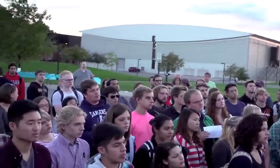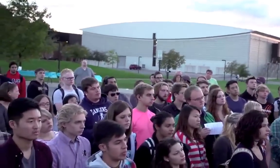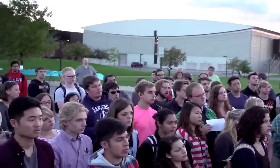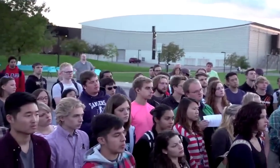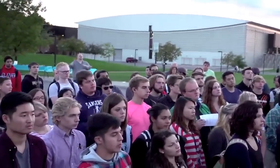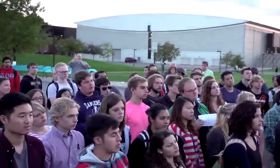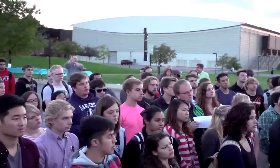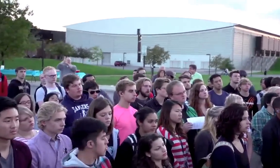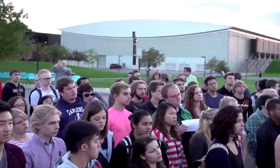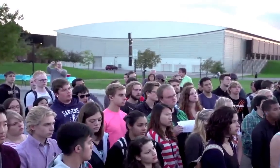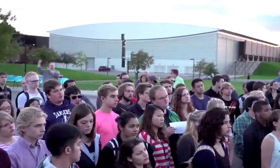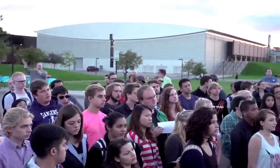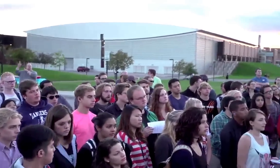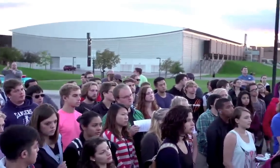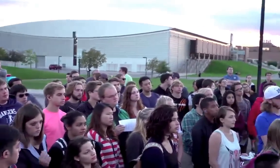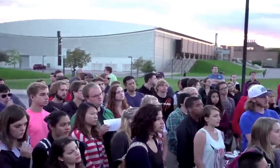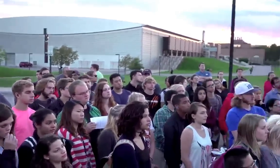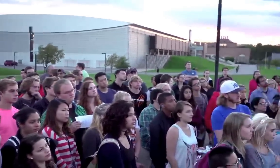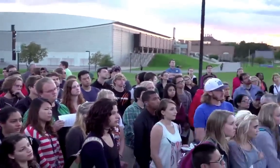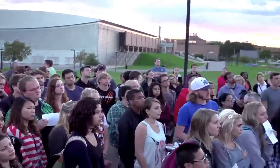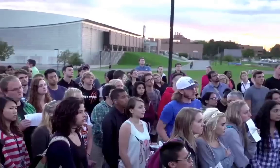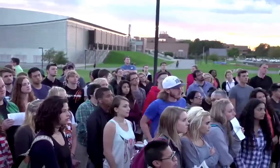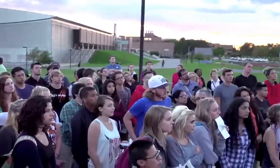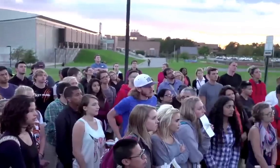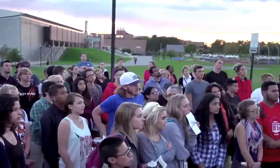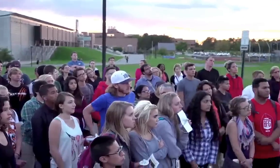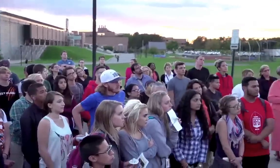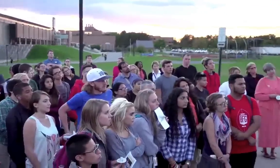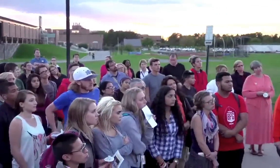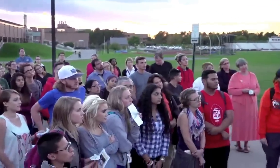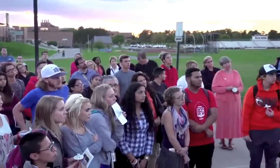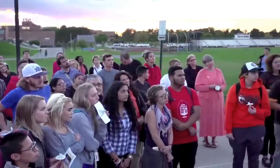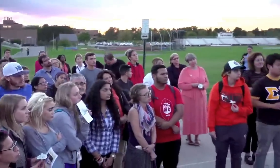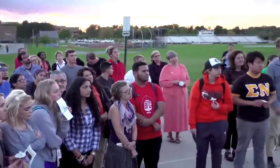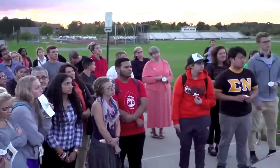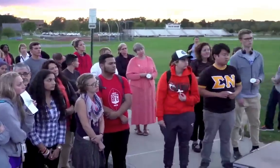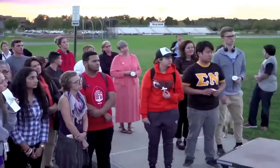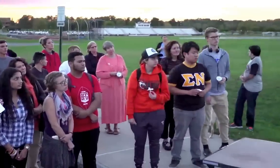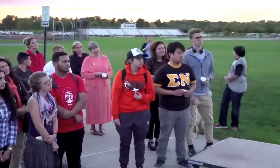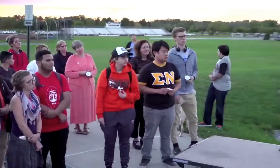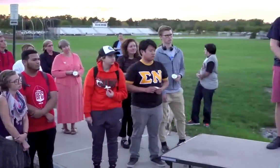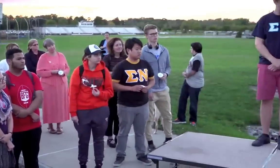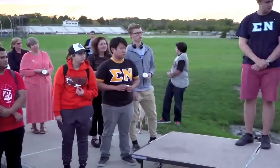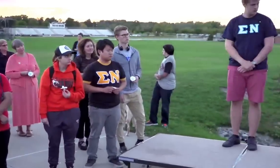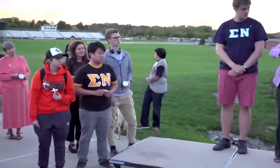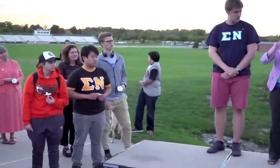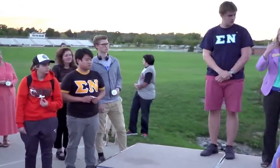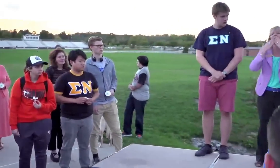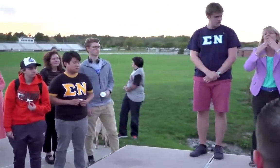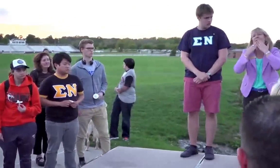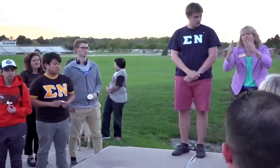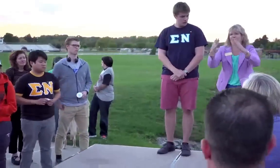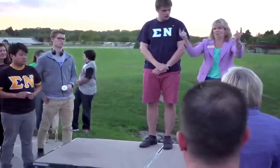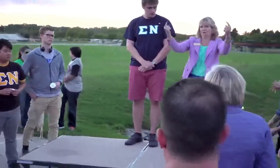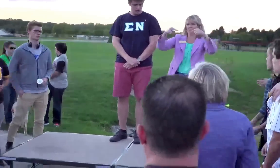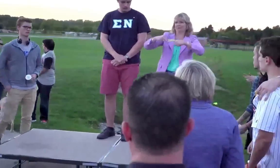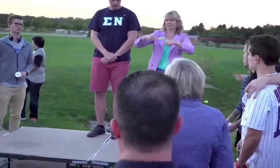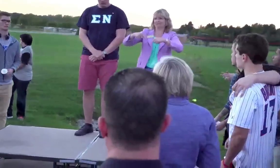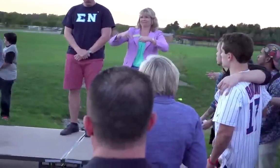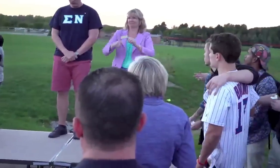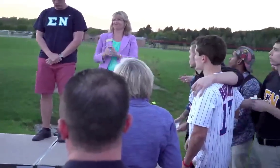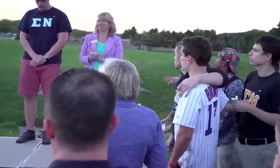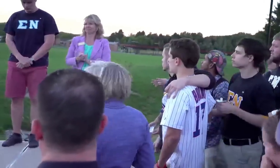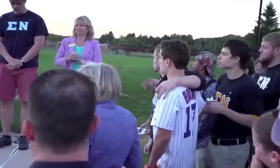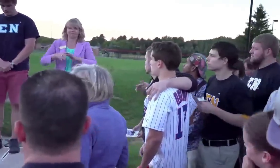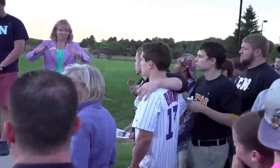yourself to those before you leave. And if you would, put your candles on the table. And thank you so much again for